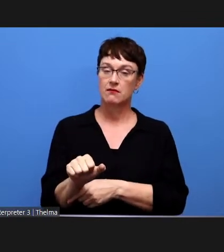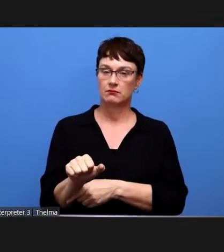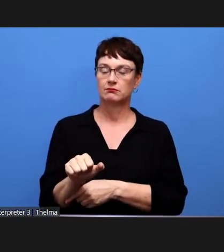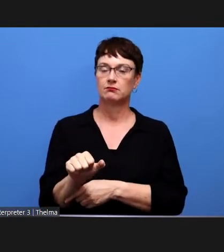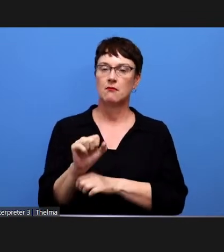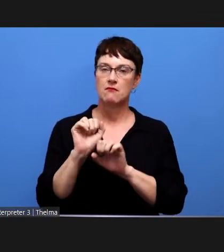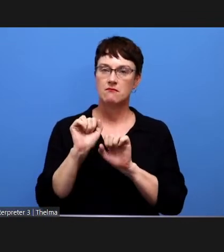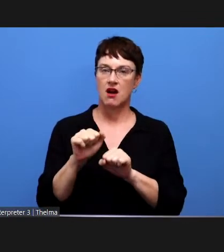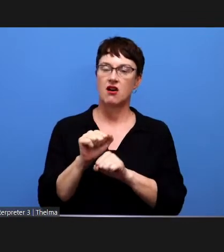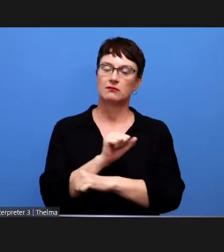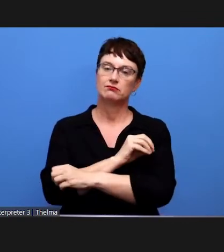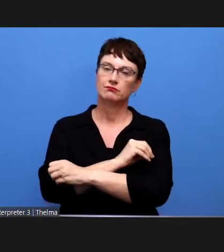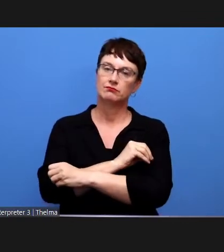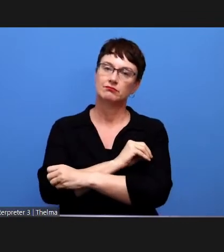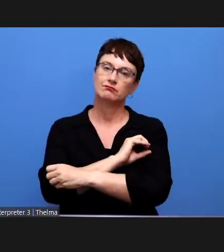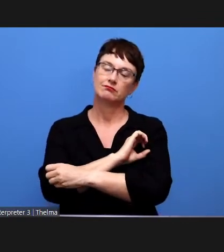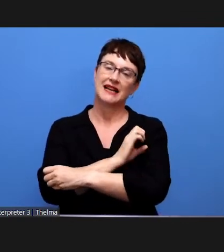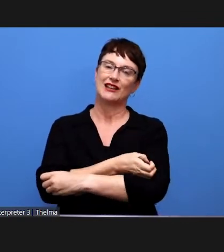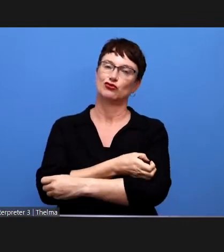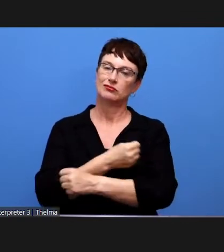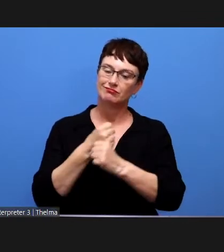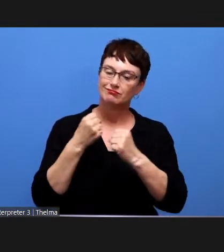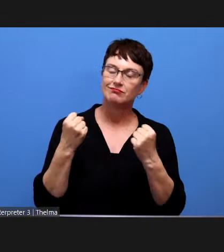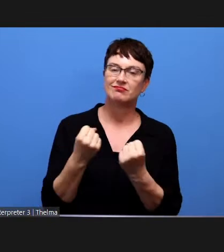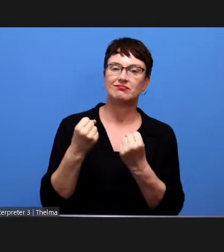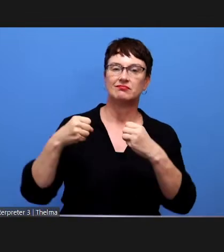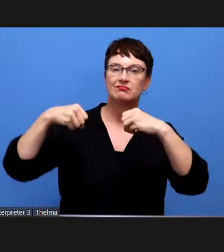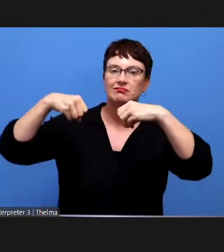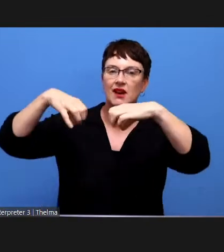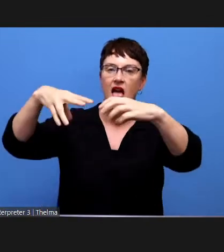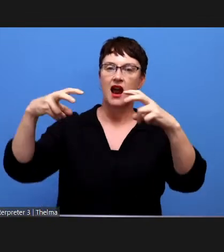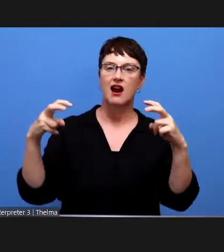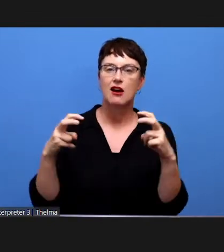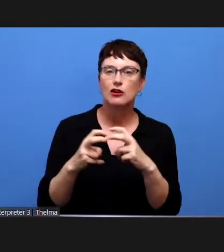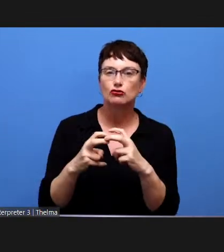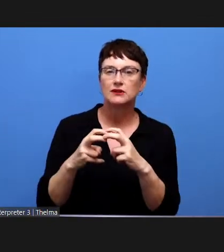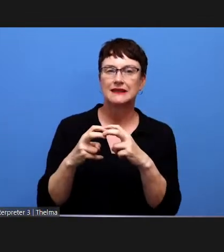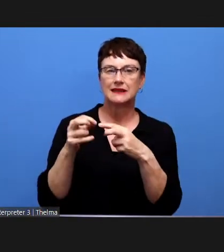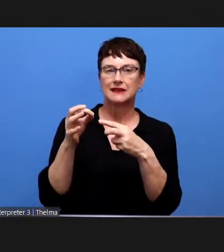fully profit and benefit from those opportunities. Importance of